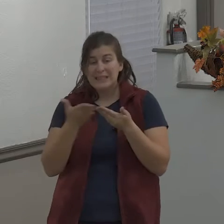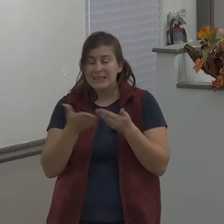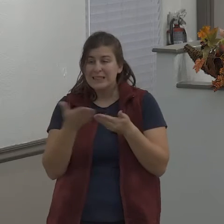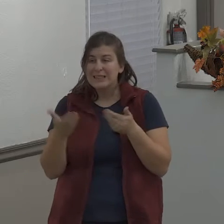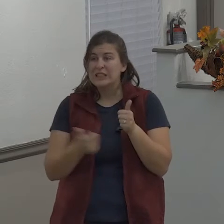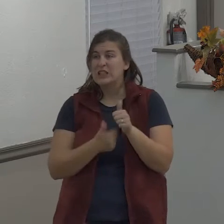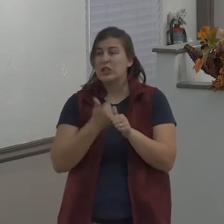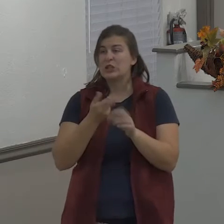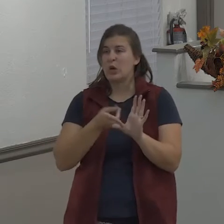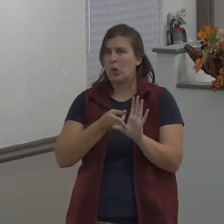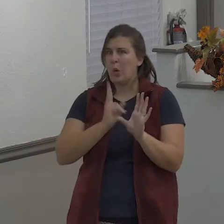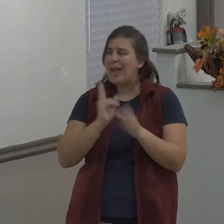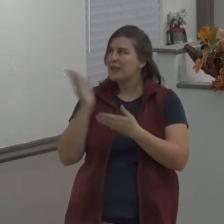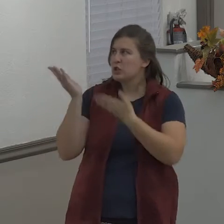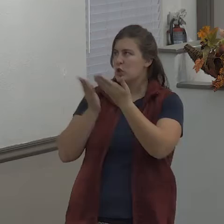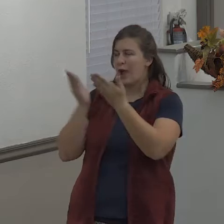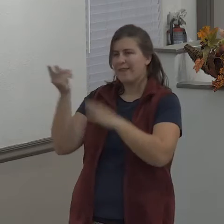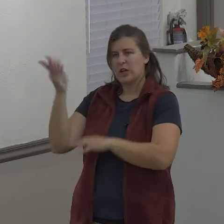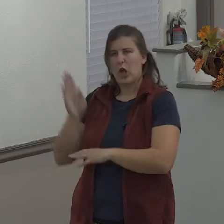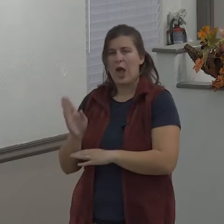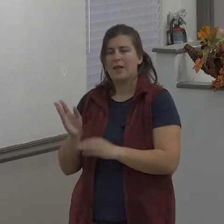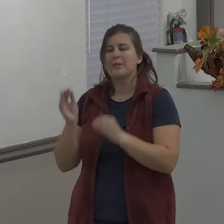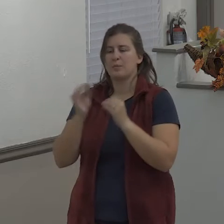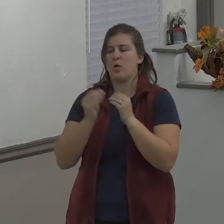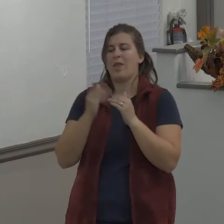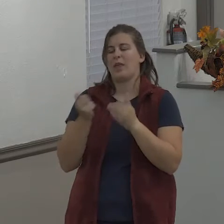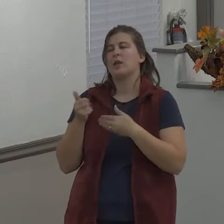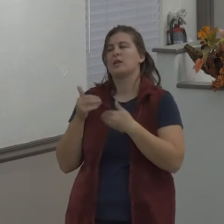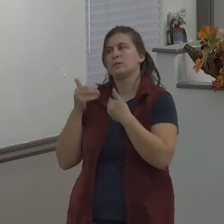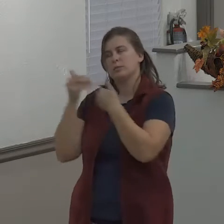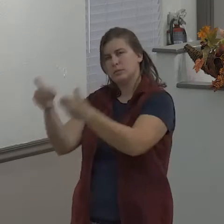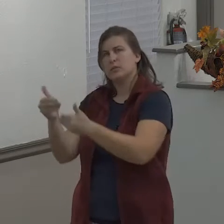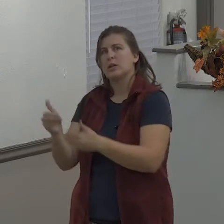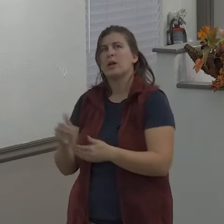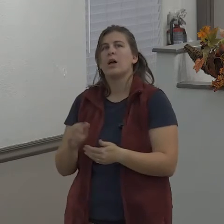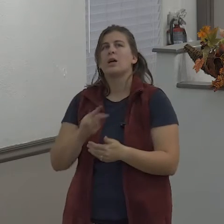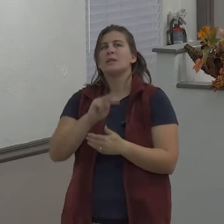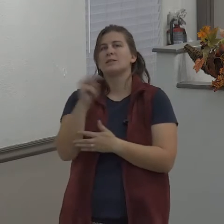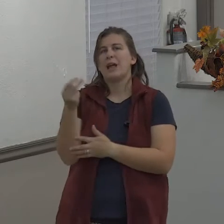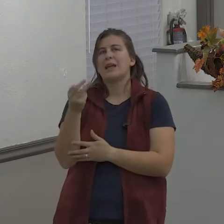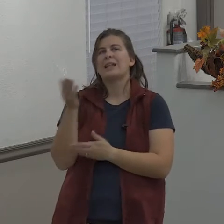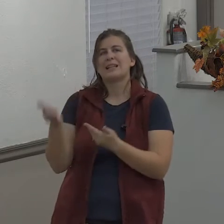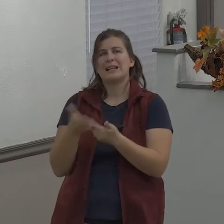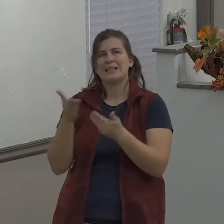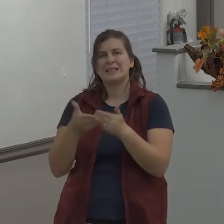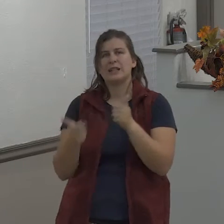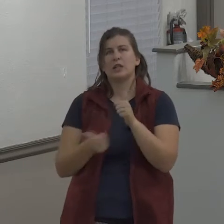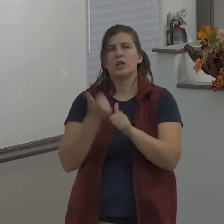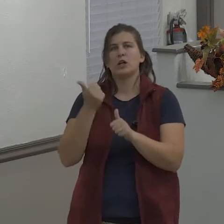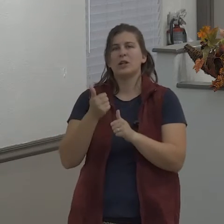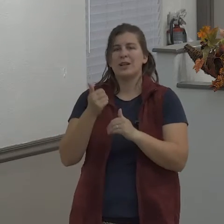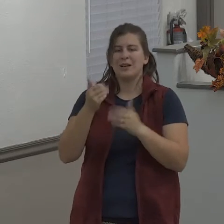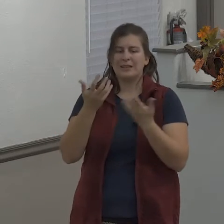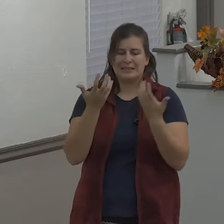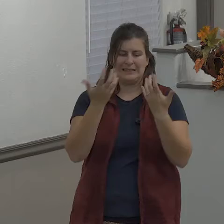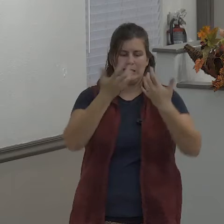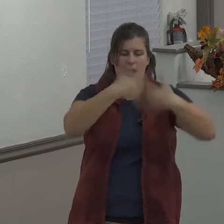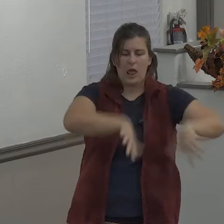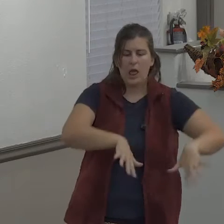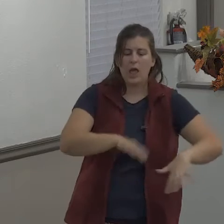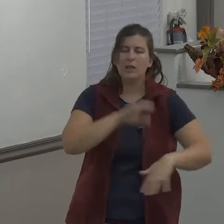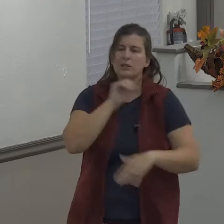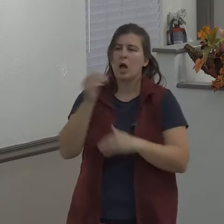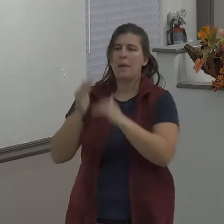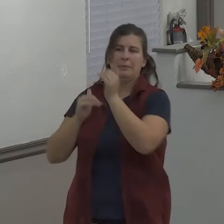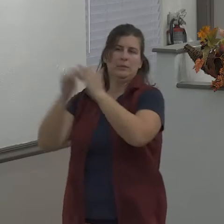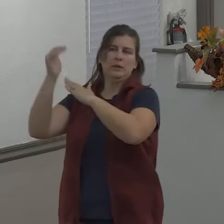So it's easier to quit serving the Lord than to keep serving. Number two, it's easier to tear down than to build